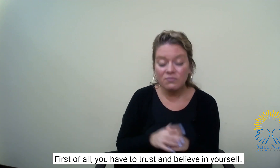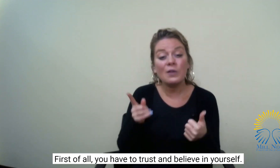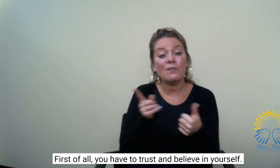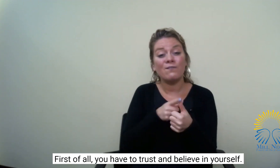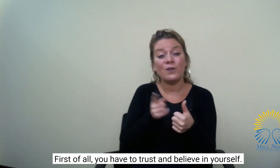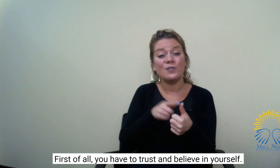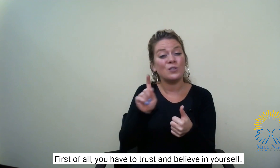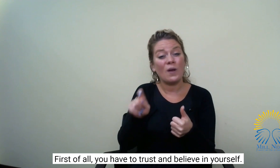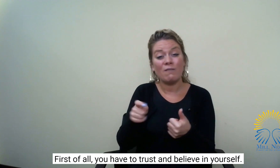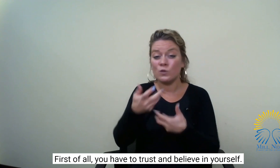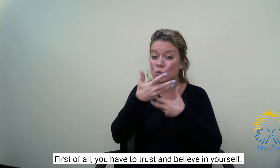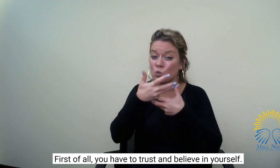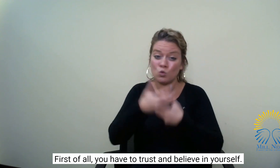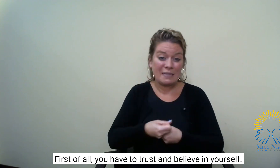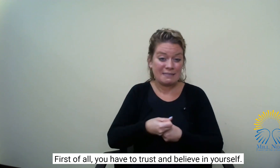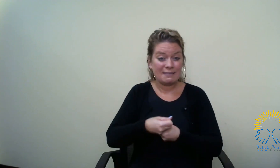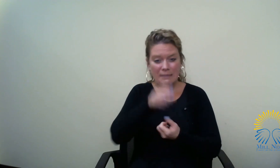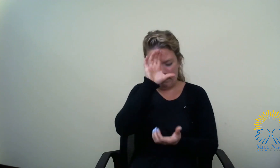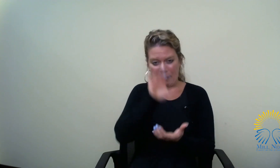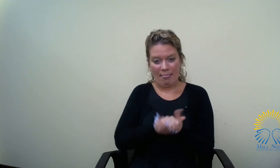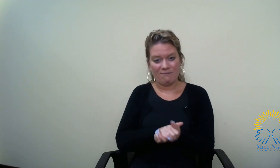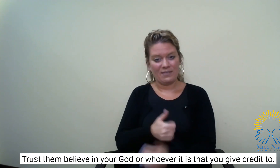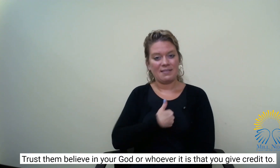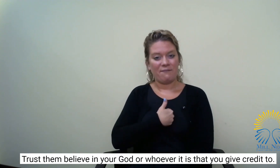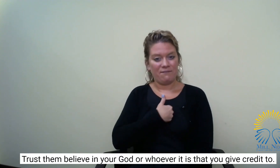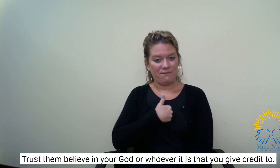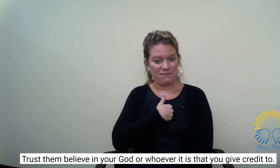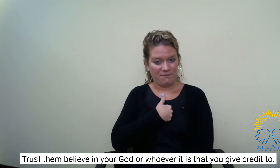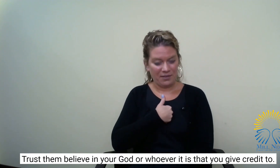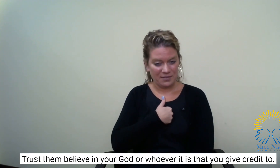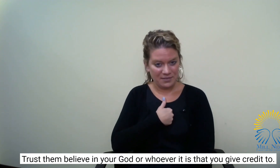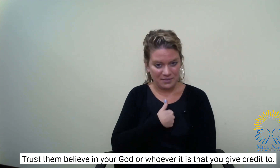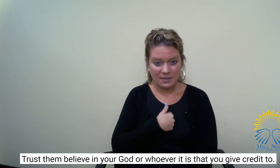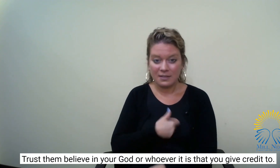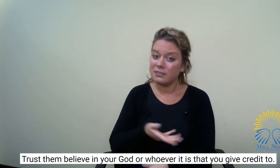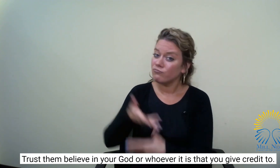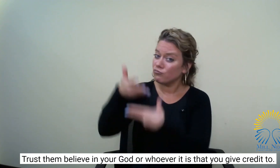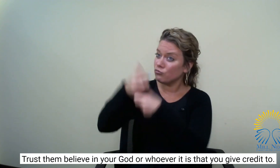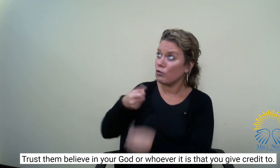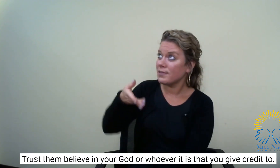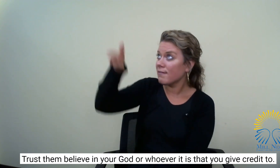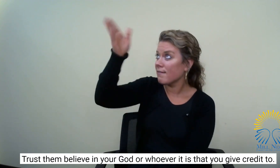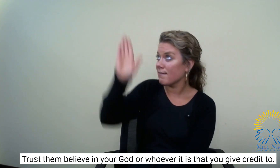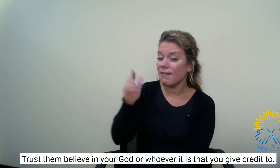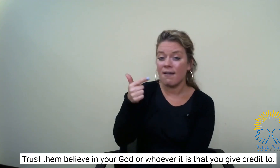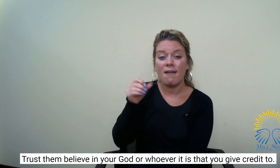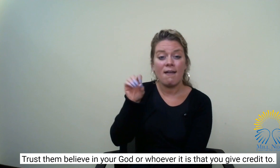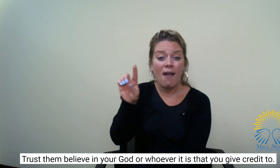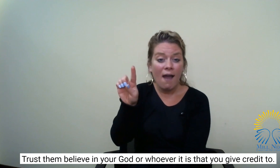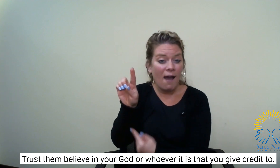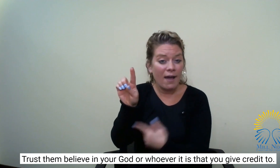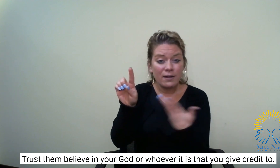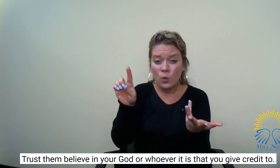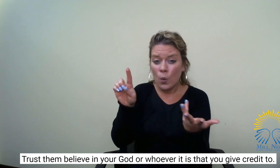and believe in yourself. Trust and believe in your God or whoever it is that you give credit